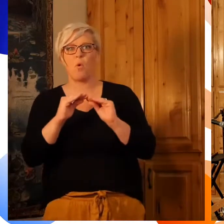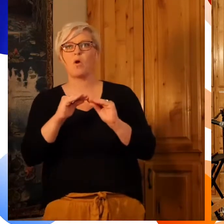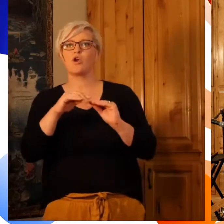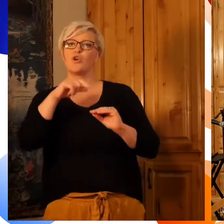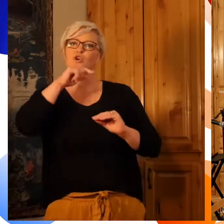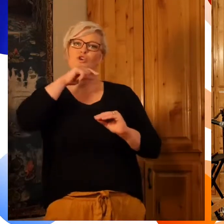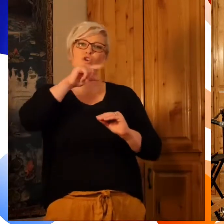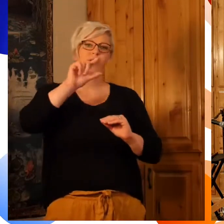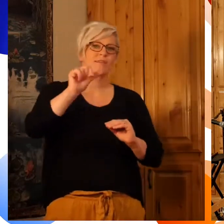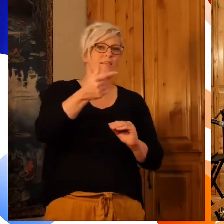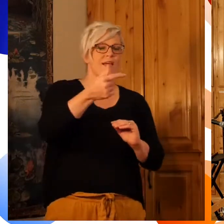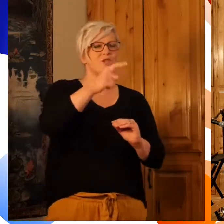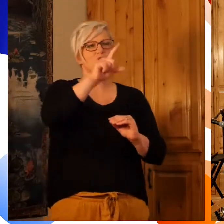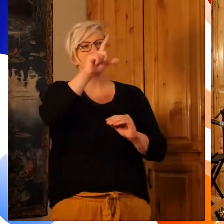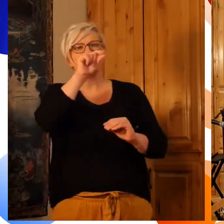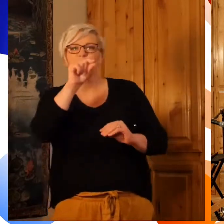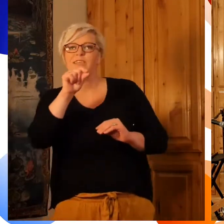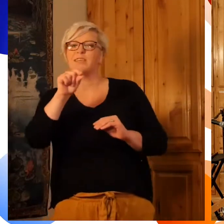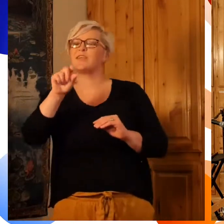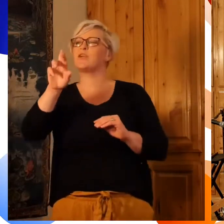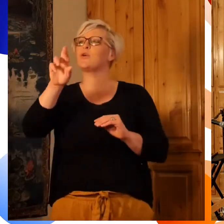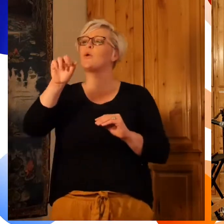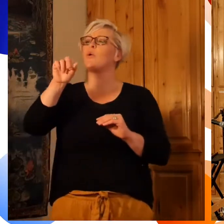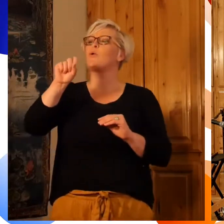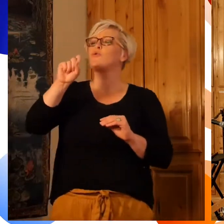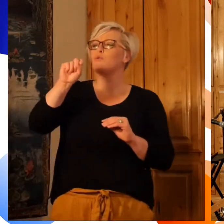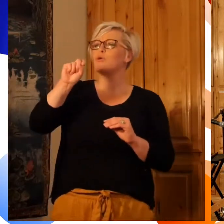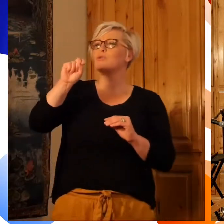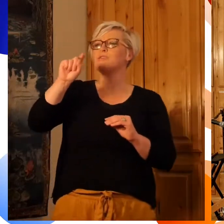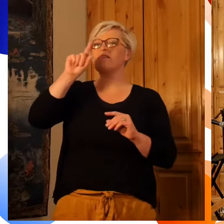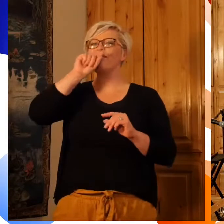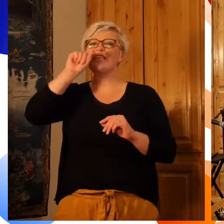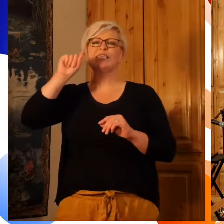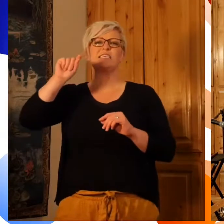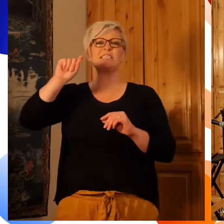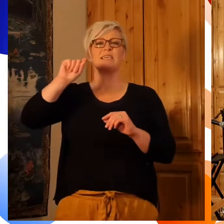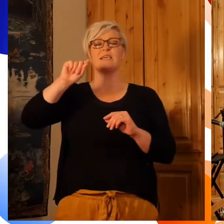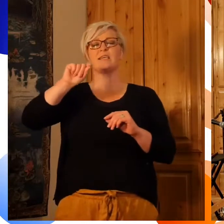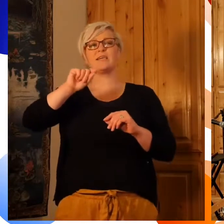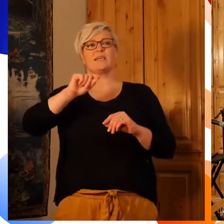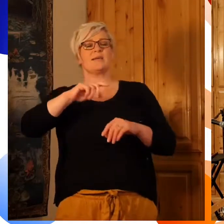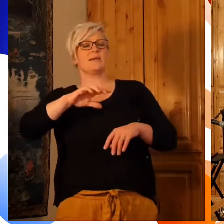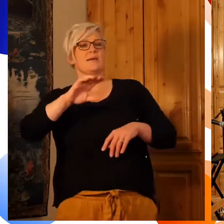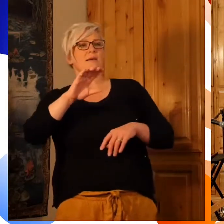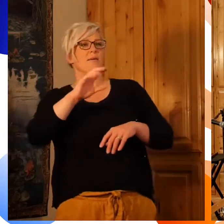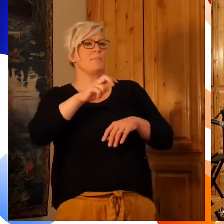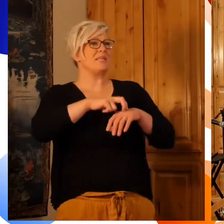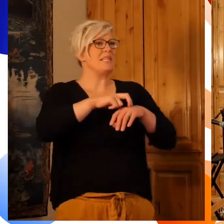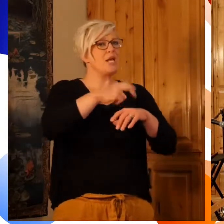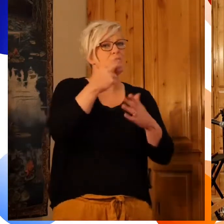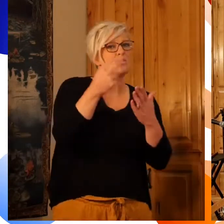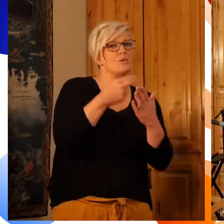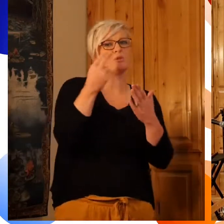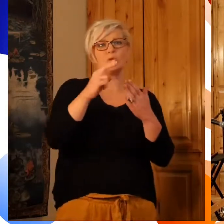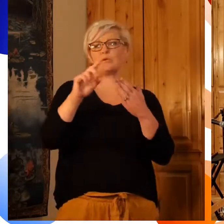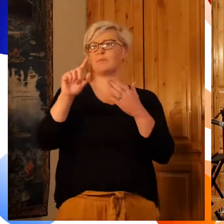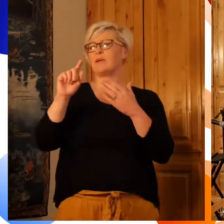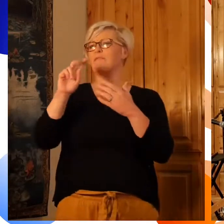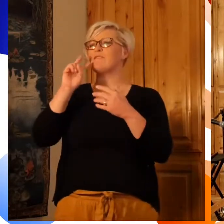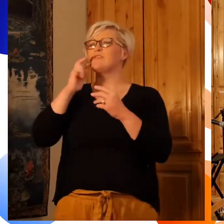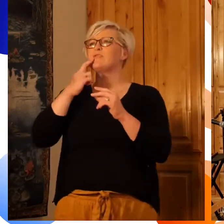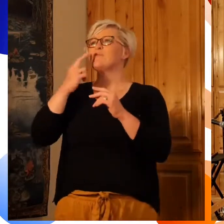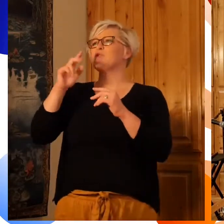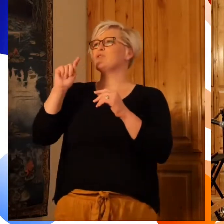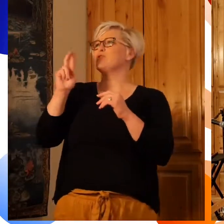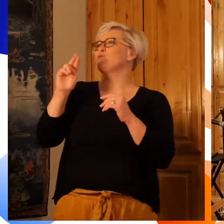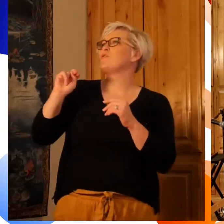was roast pheasant, there was roast beef, there was potato soup, there was turnips, there was every kind of thing. Donald turned everything down. And